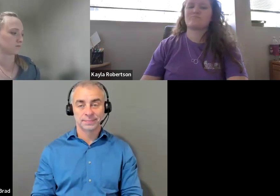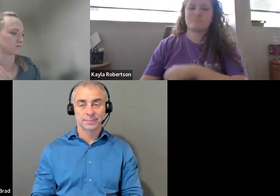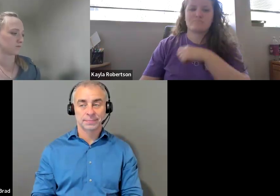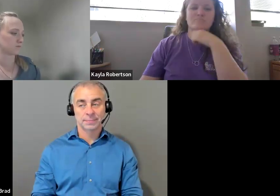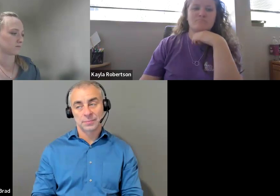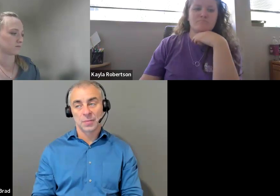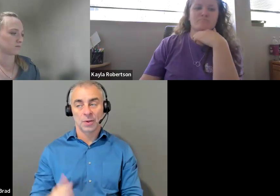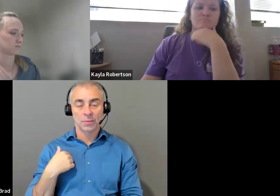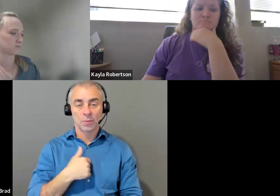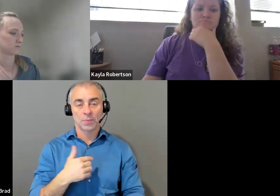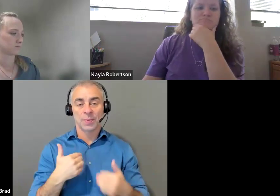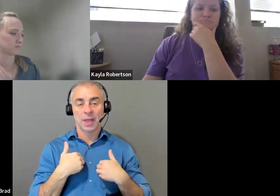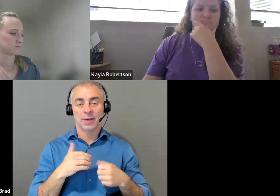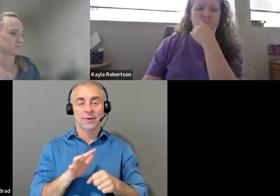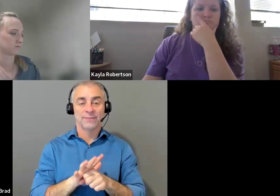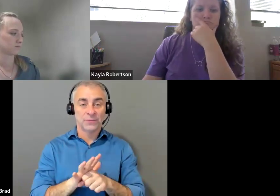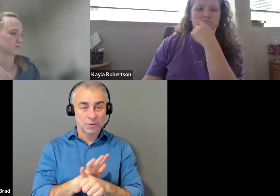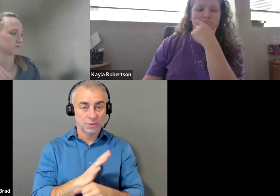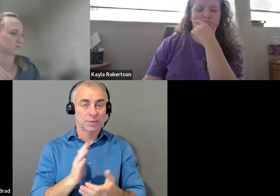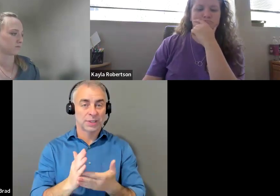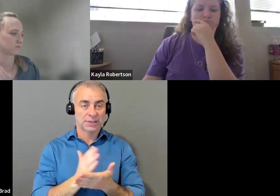full lesson that can cover that.